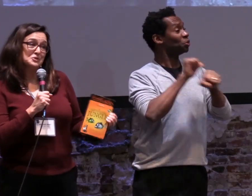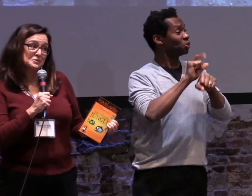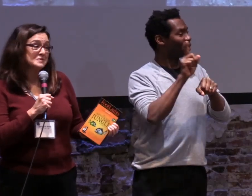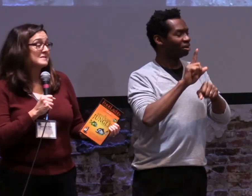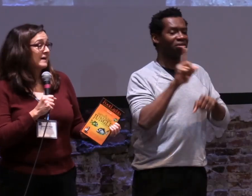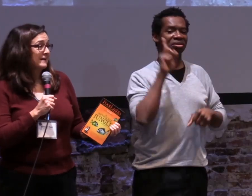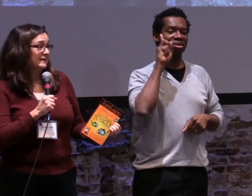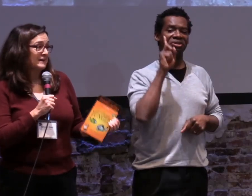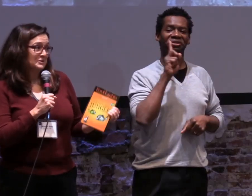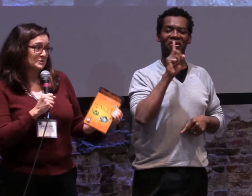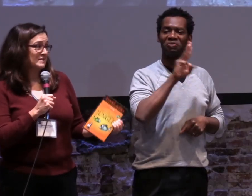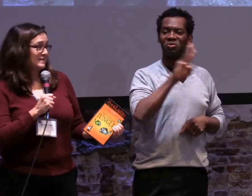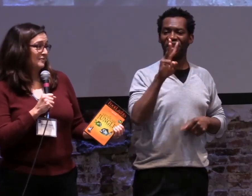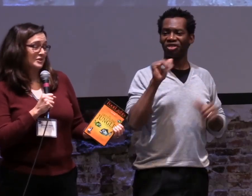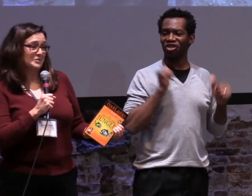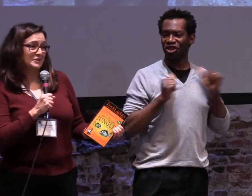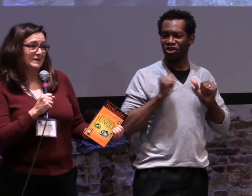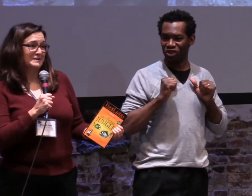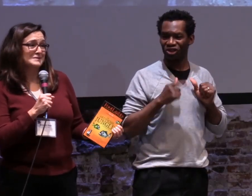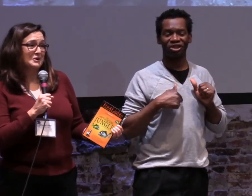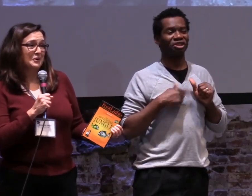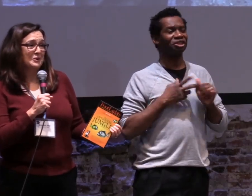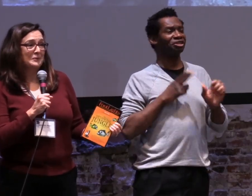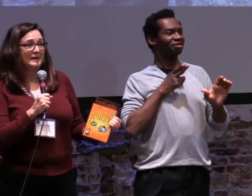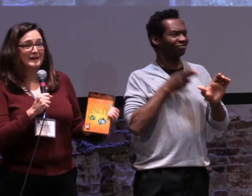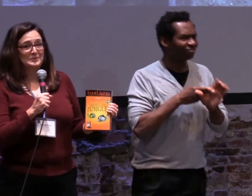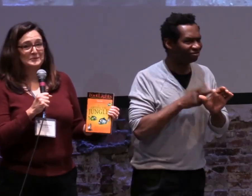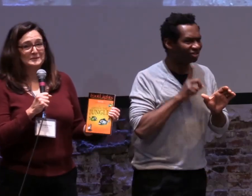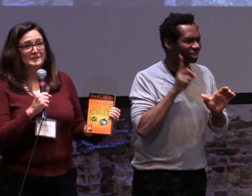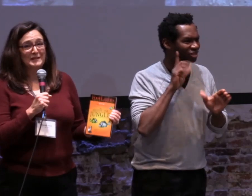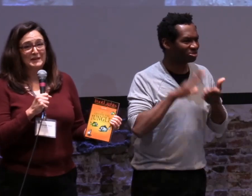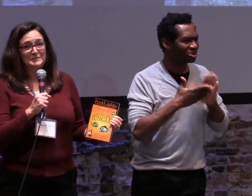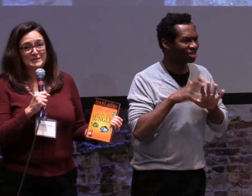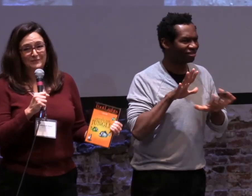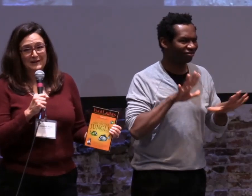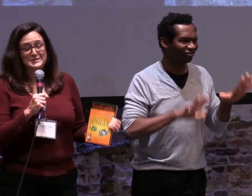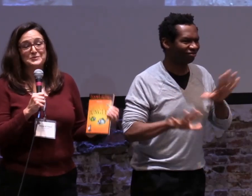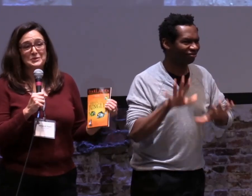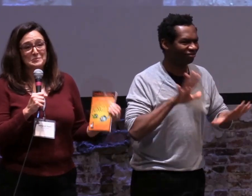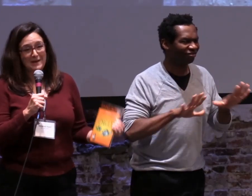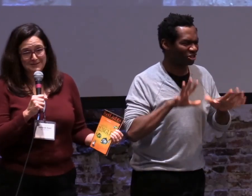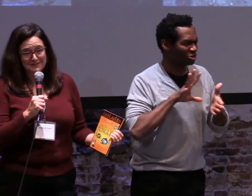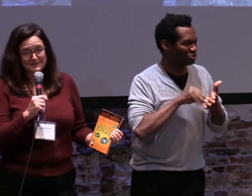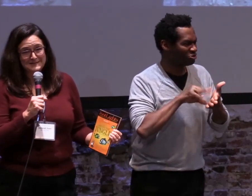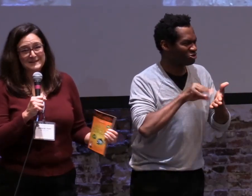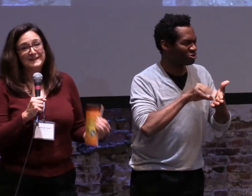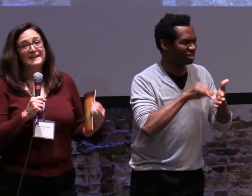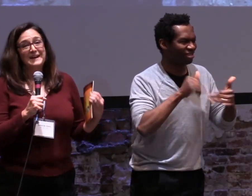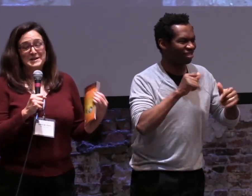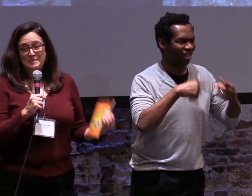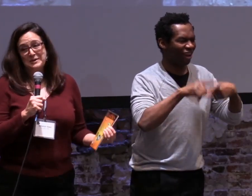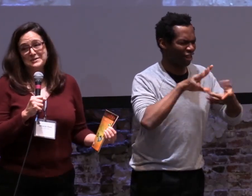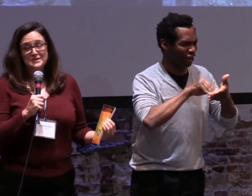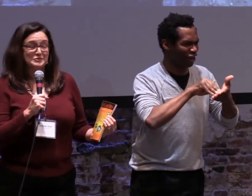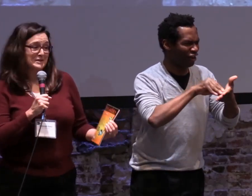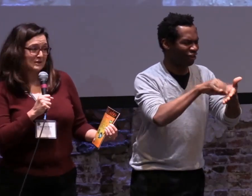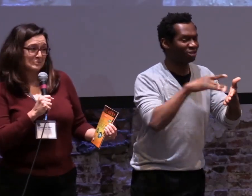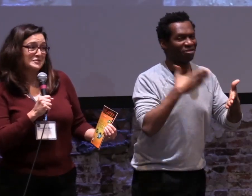to signing and new to the deaf community, so I will thank you in advance for your patience and apologize for my terrible